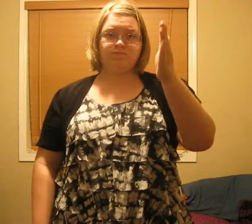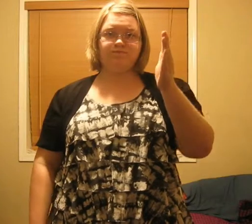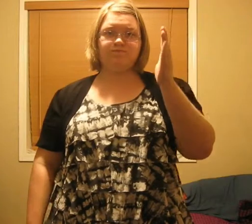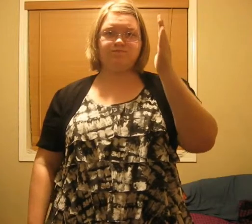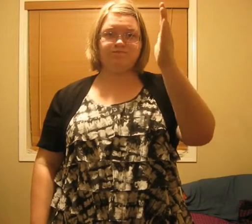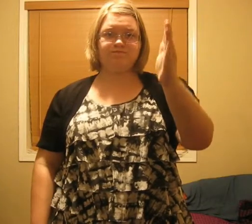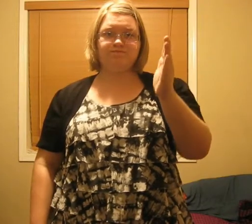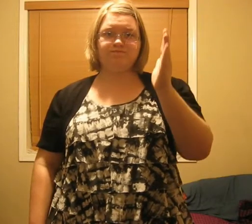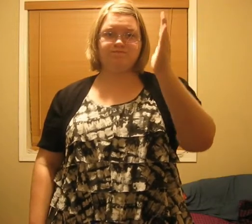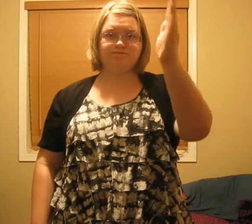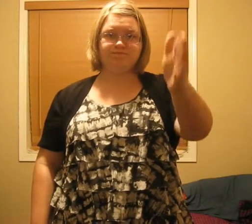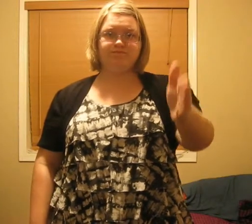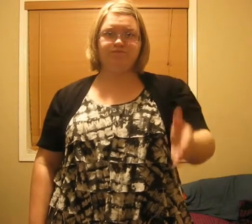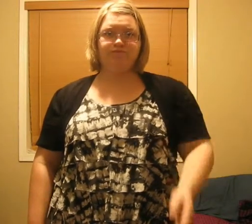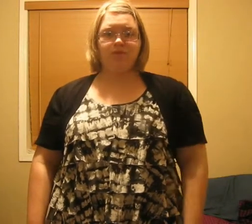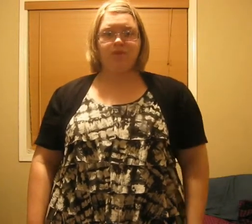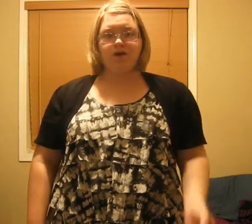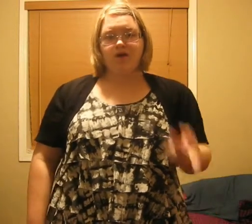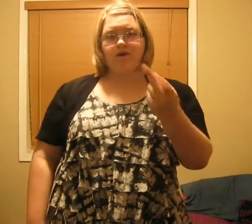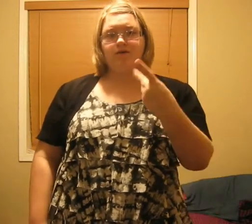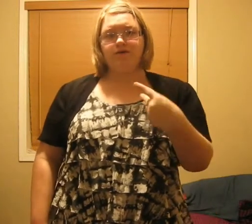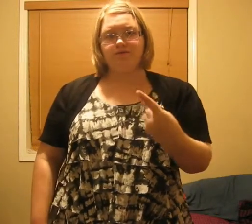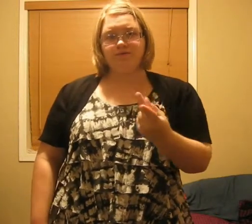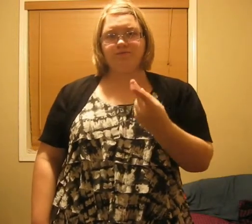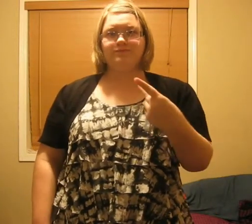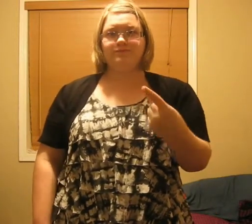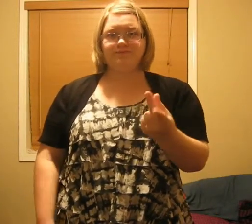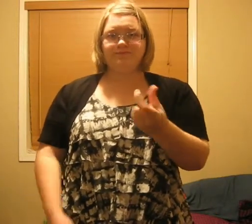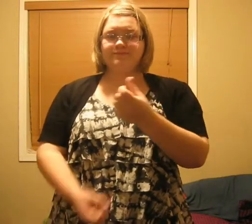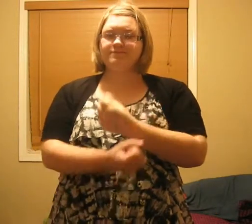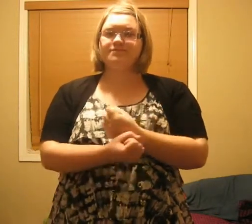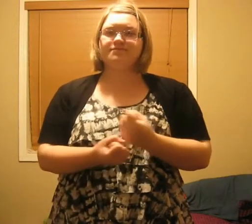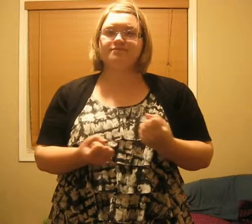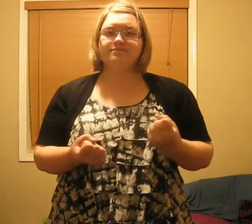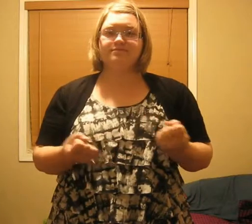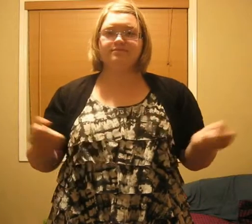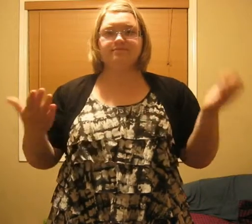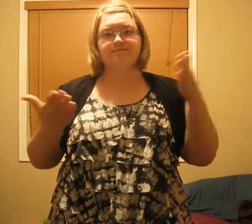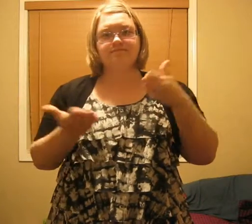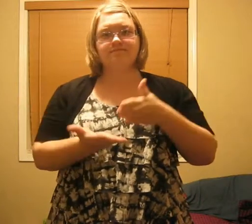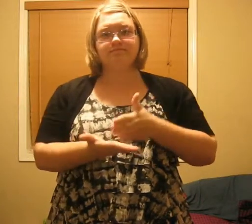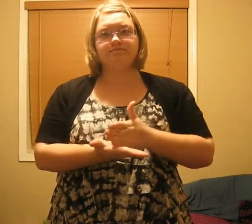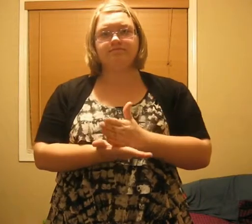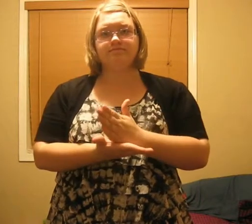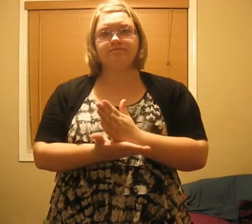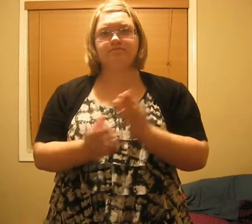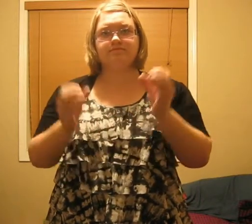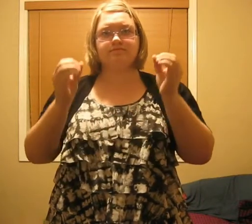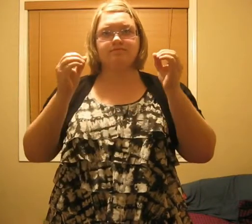morning light, you and I'll be safe And